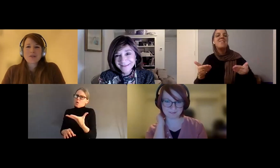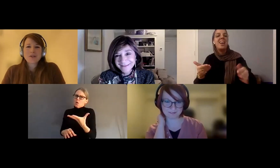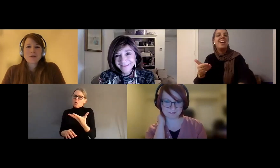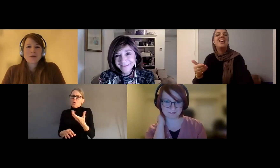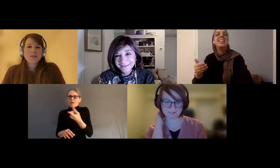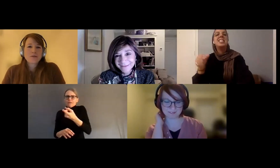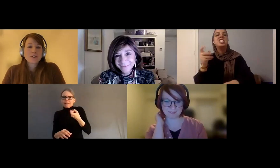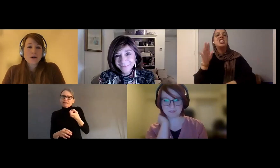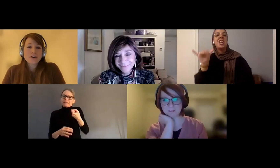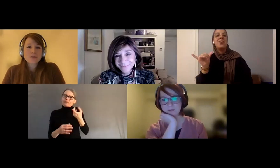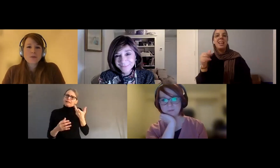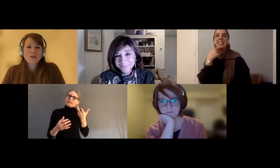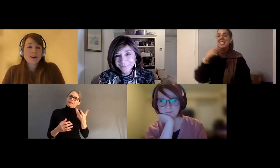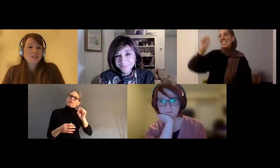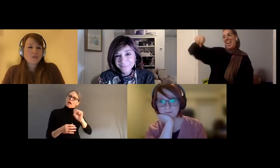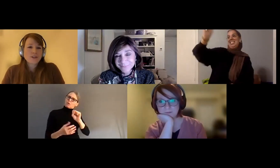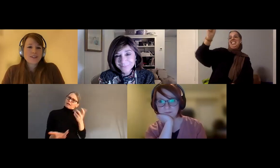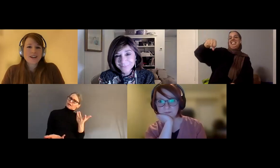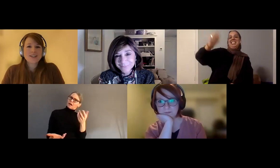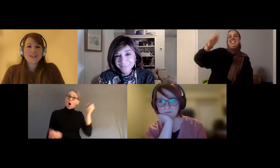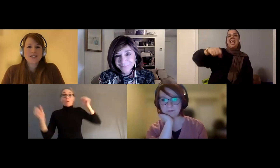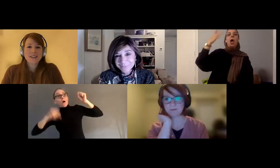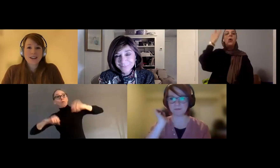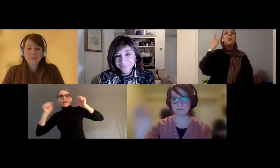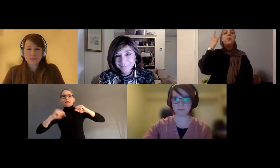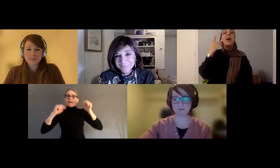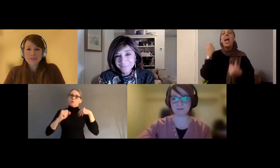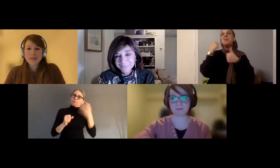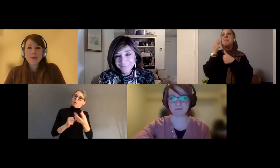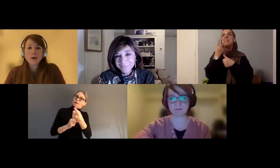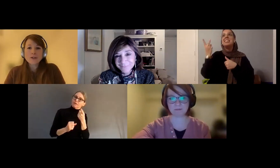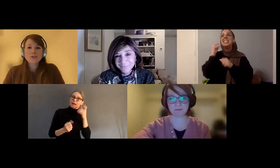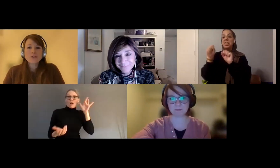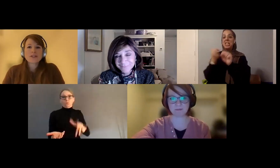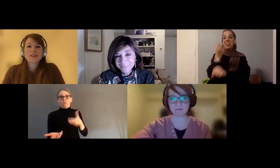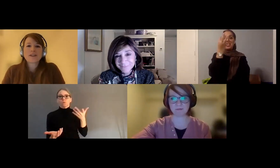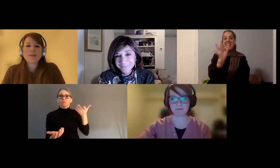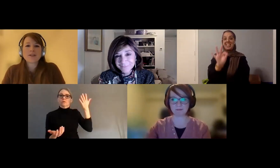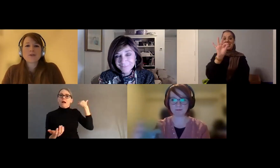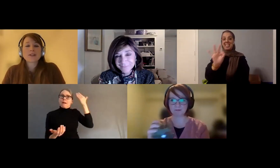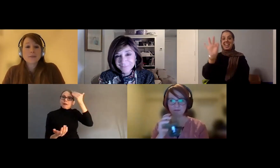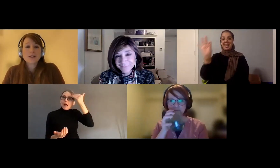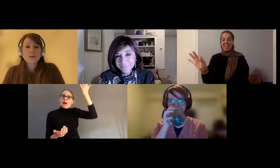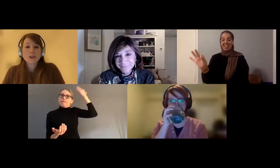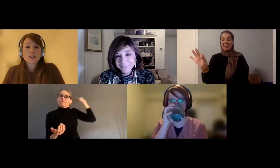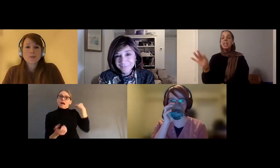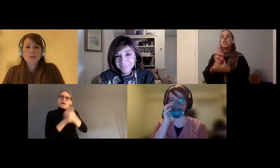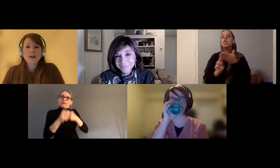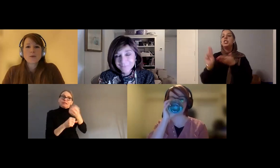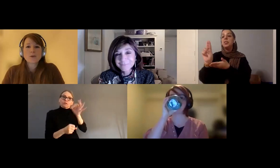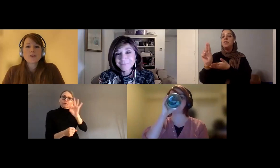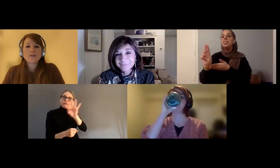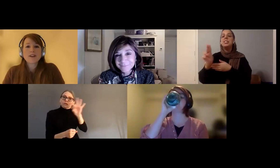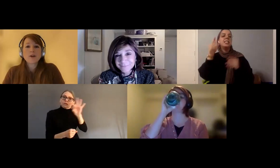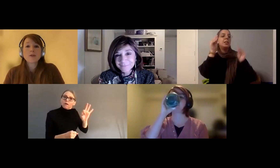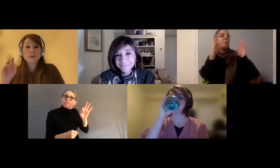Because Sherry, you were one of the first authors we were invited to read in 1999 at the Bauhaus University in Weimar during a seminar and workshop where